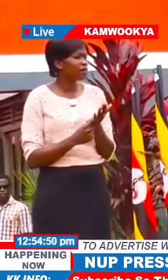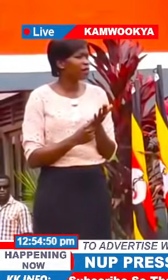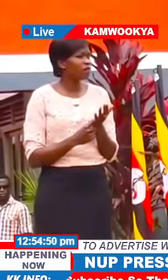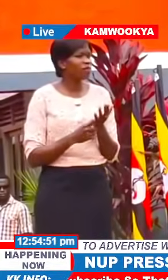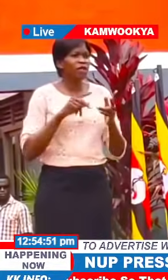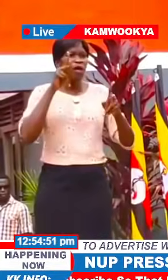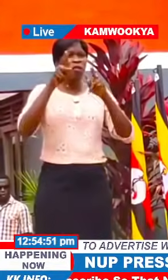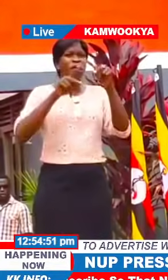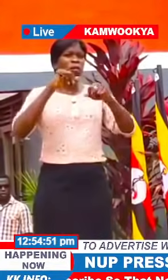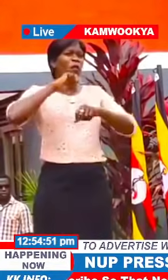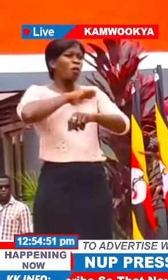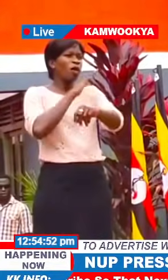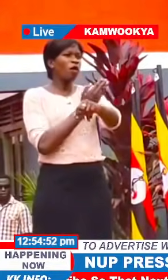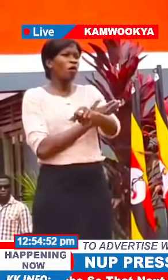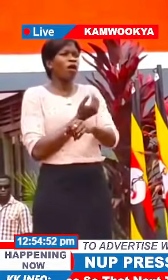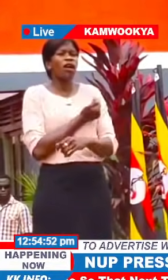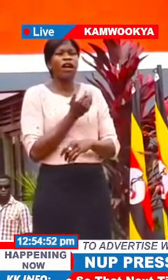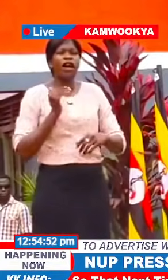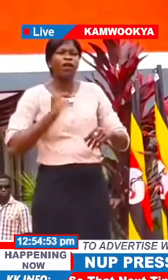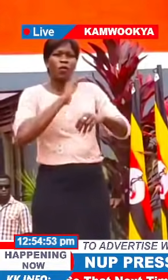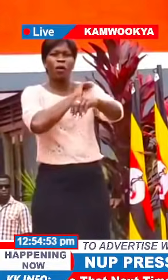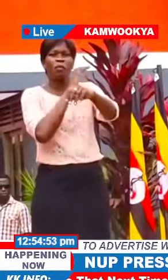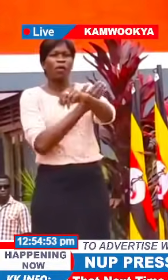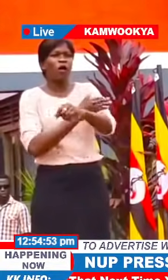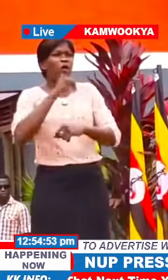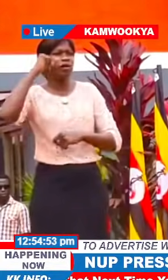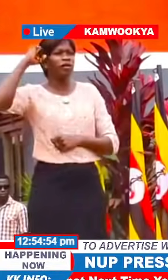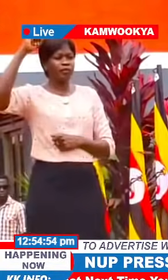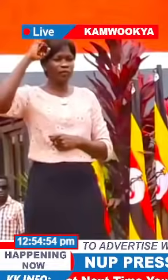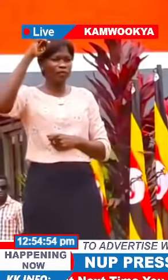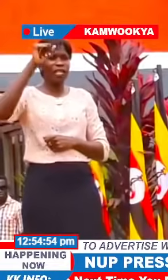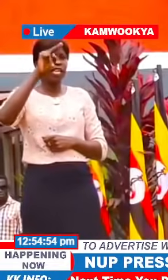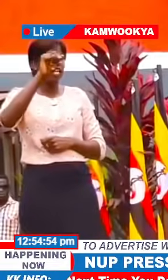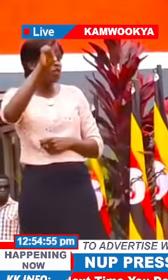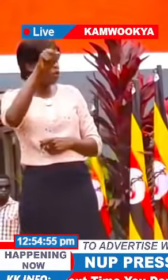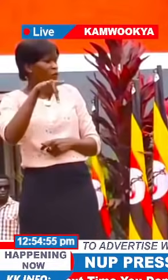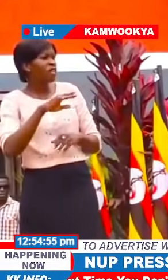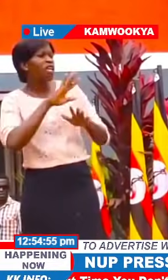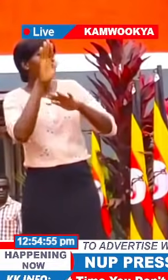Uganda. People power, our power.